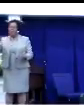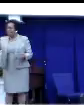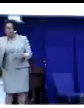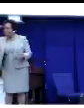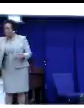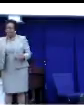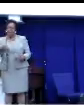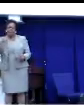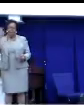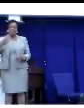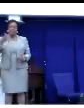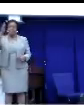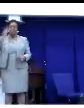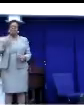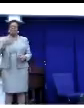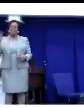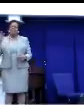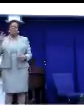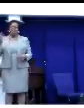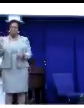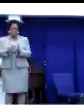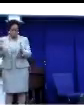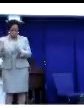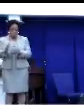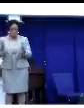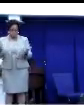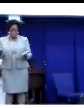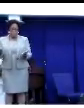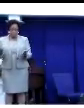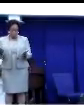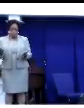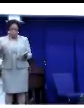voice, you don't know what he has said in his word,